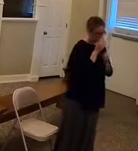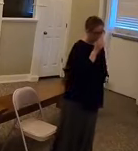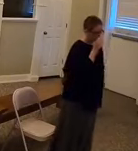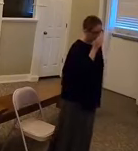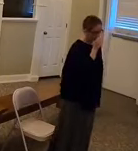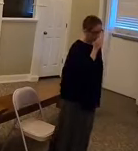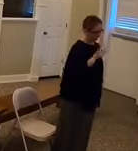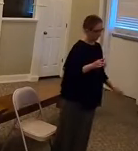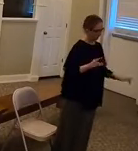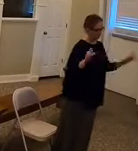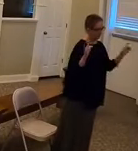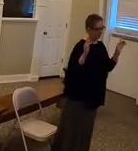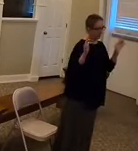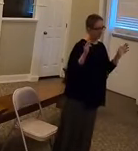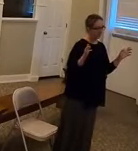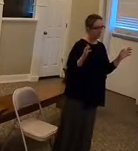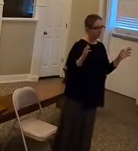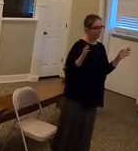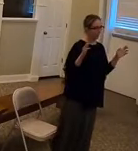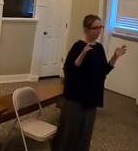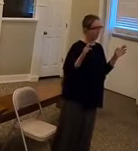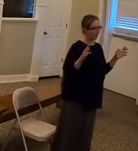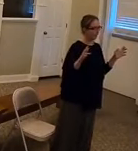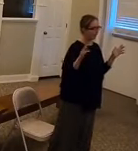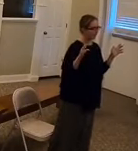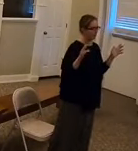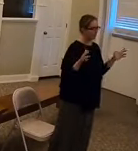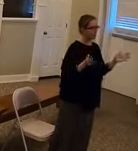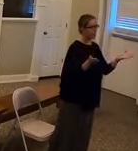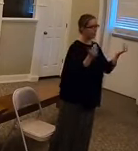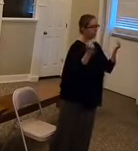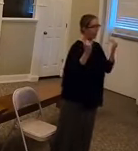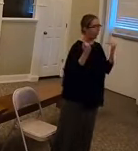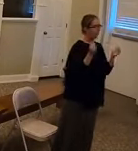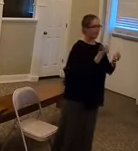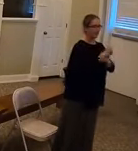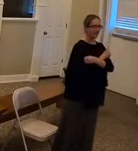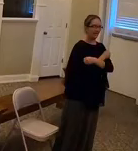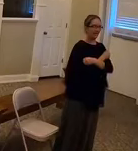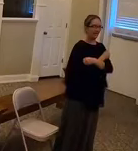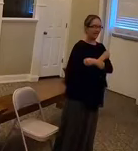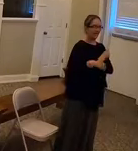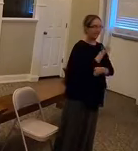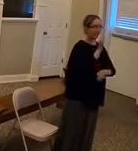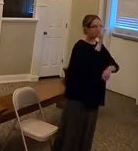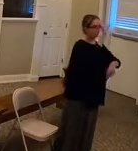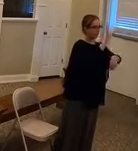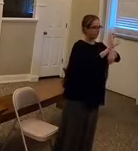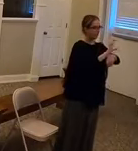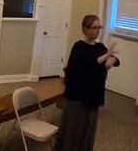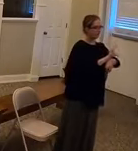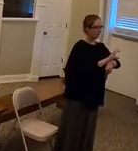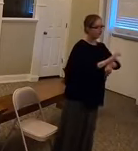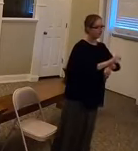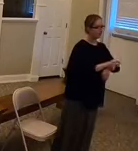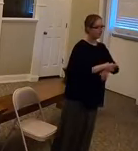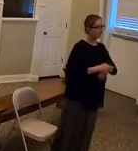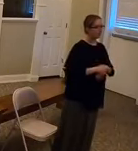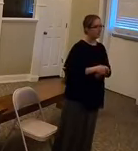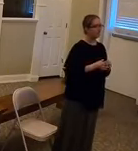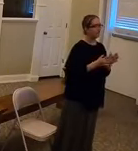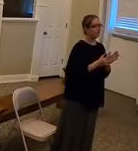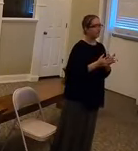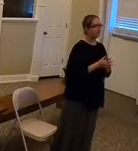love you, I love you, Jesus. Hallelujah. Oh, come on, let's love him, church. Hallelujah, Jesus.